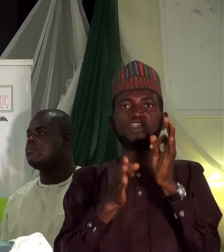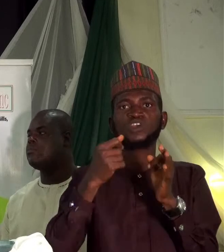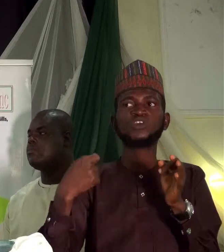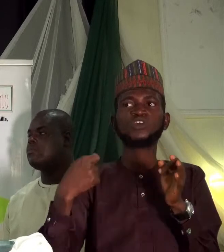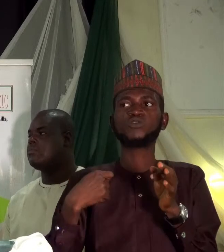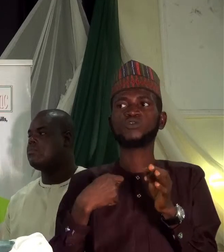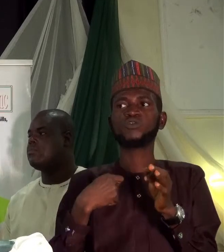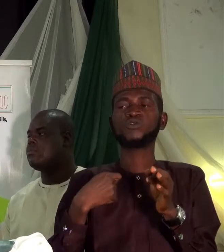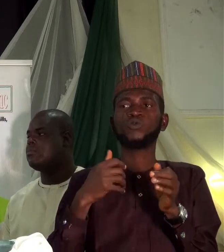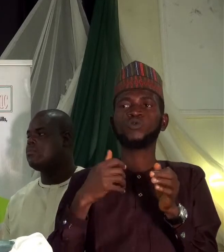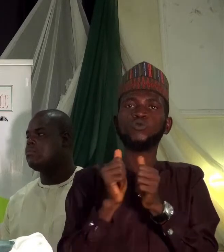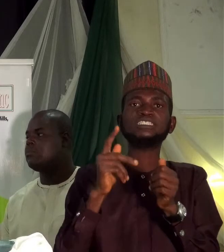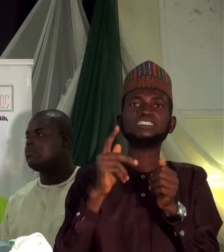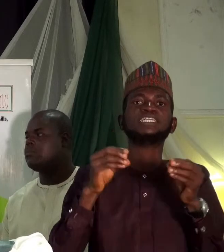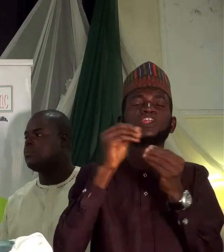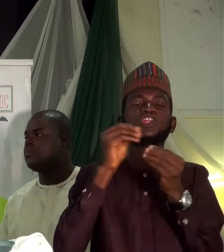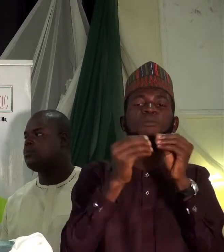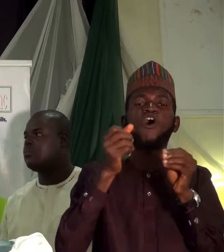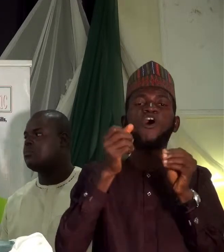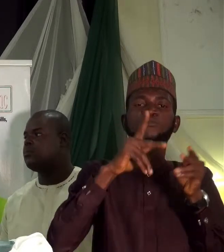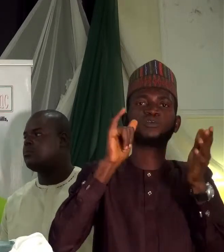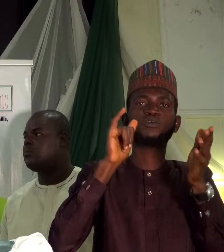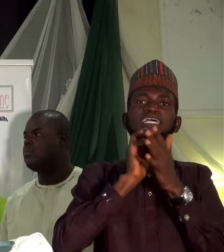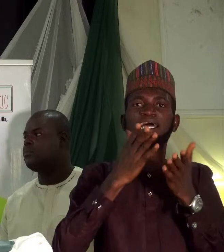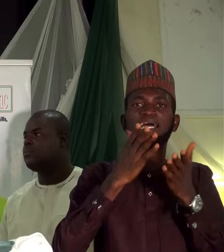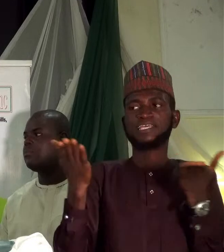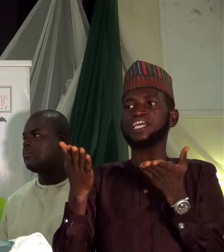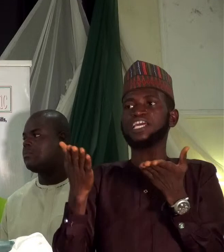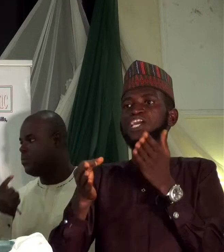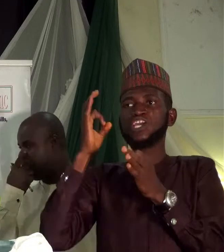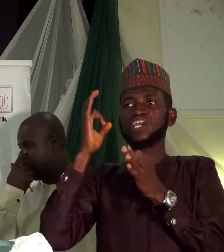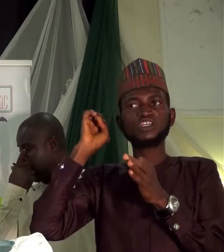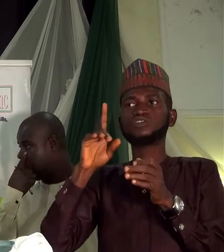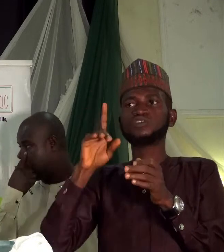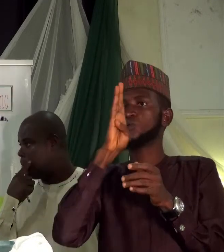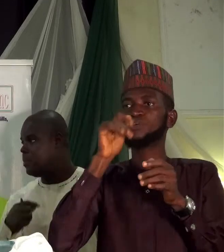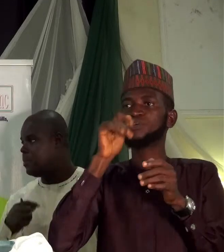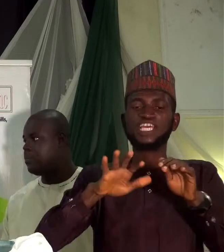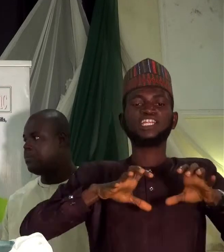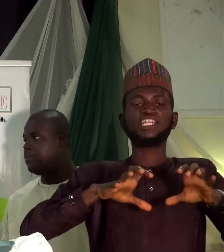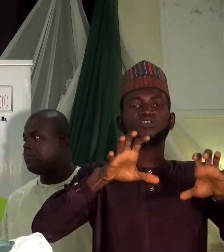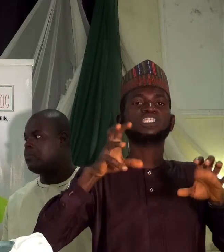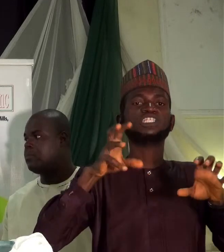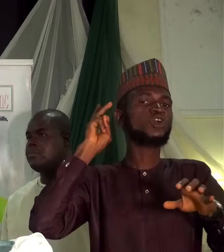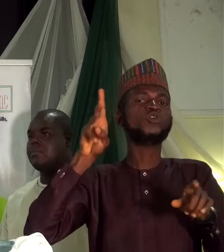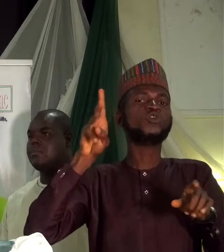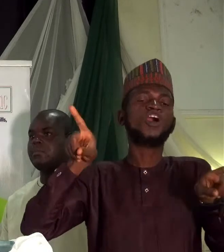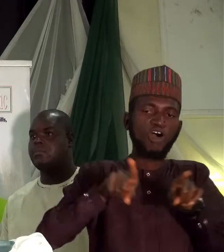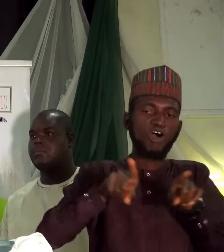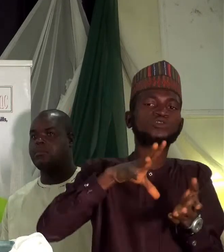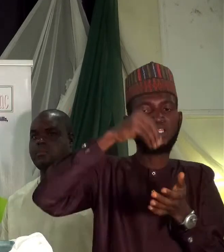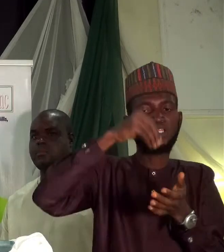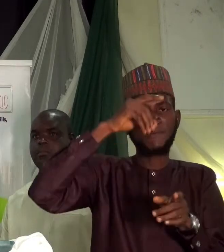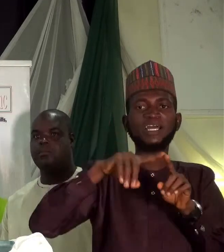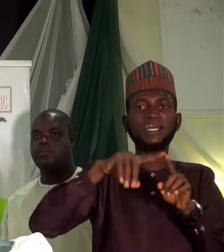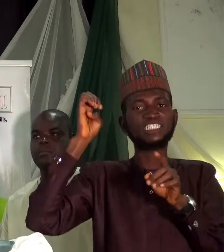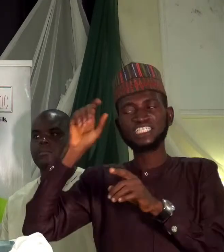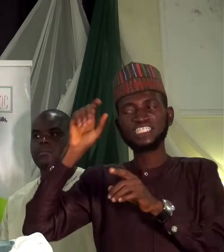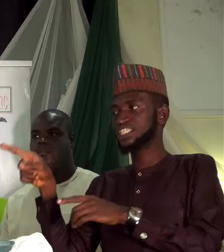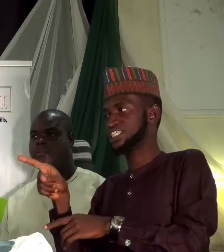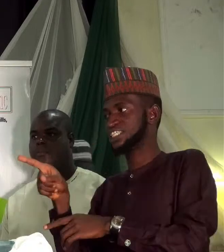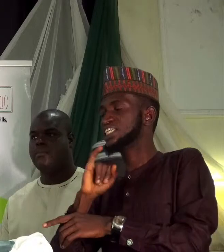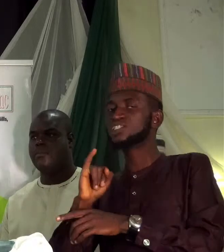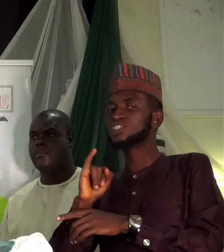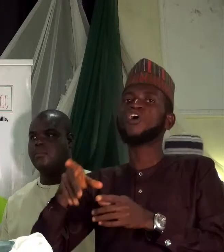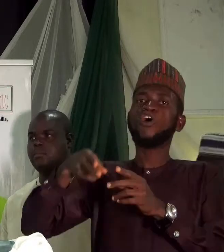mo ti ri nbi le ki won wa soro emi go ma keko lo ni titi le ofisu latara won sugbon won fi sapon le mi TMC wa so